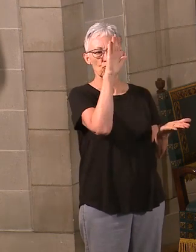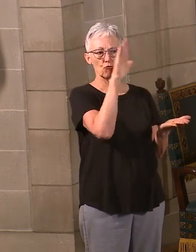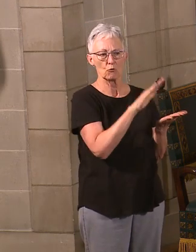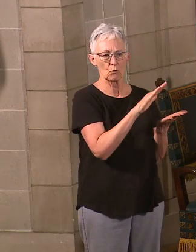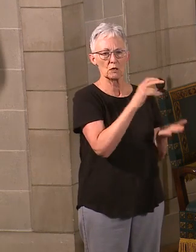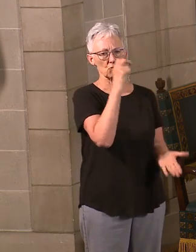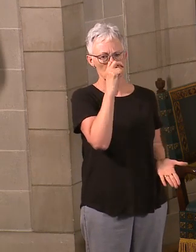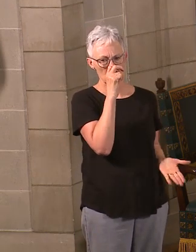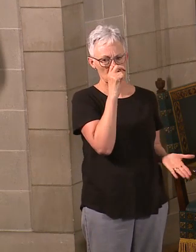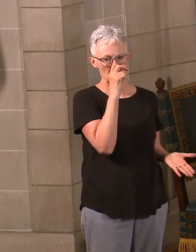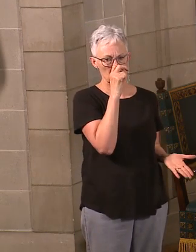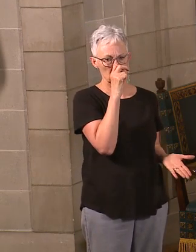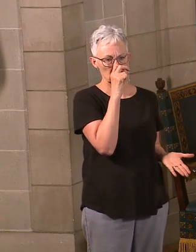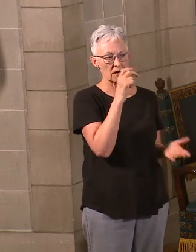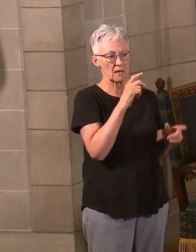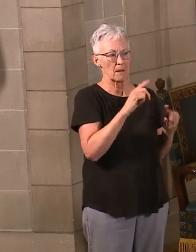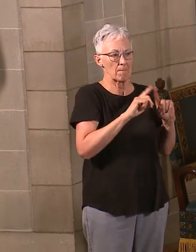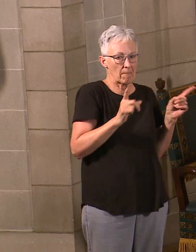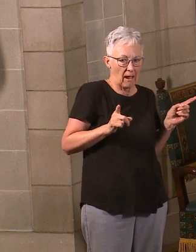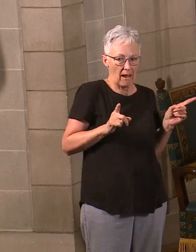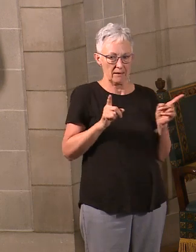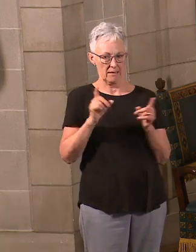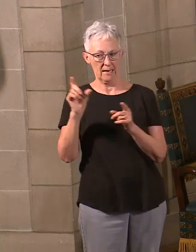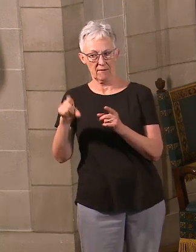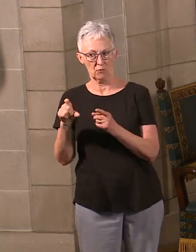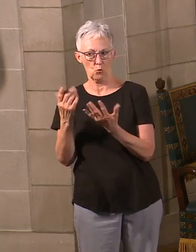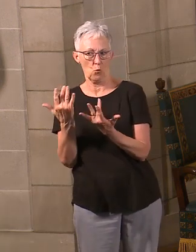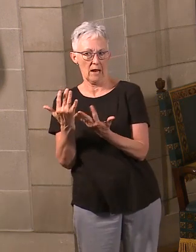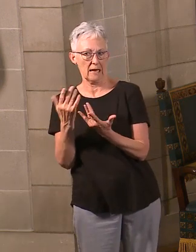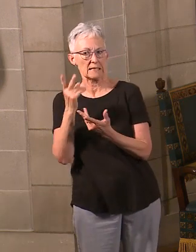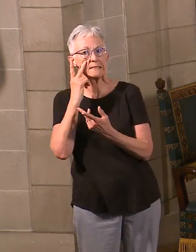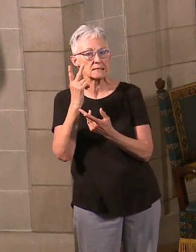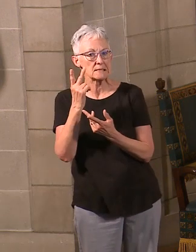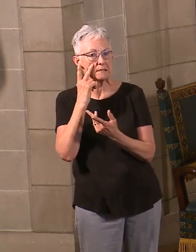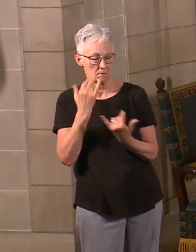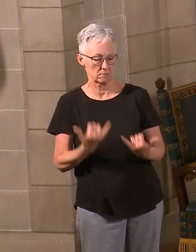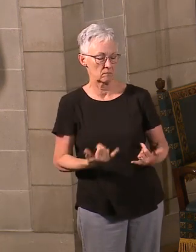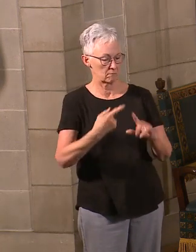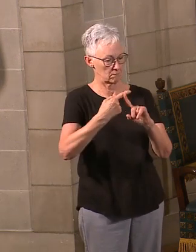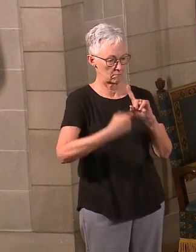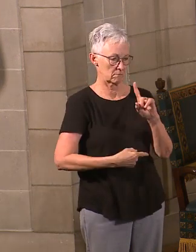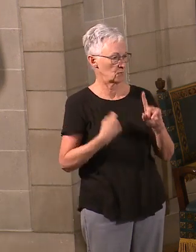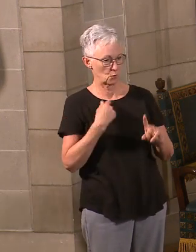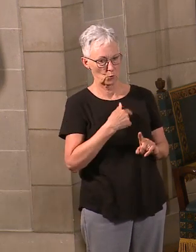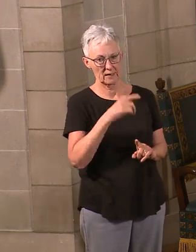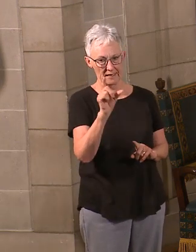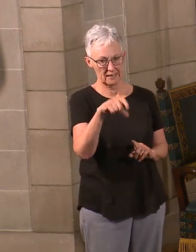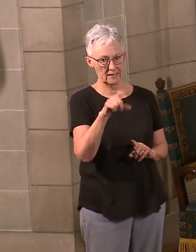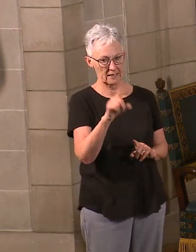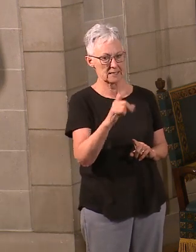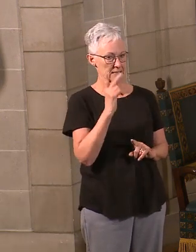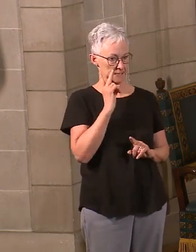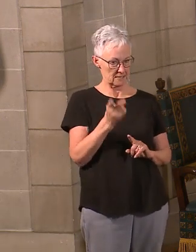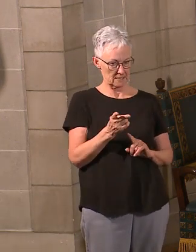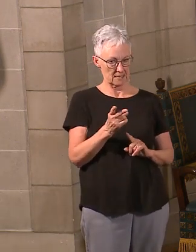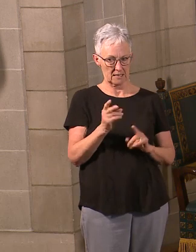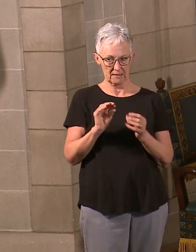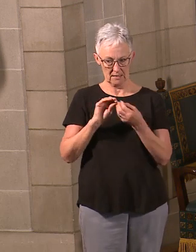interactions. But it's going to take some time to be able to do that. We know we got to focus this month on being able to knock down that curve and start getting to the point where we are on that downhill